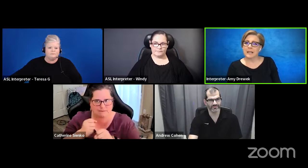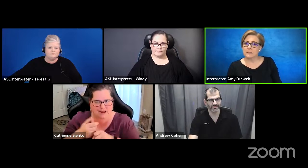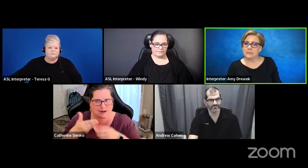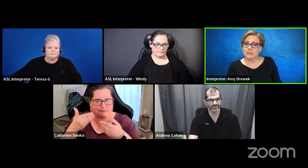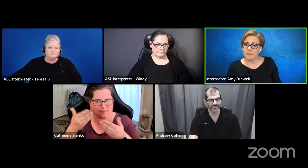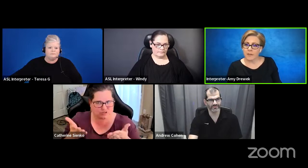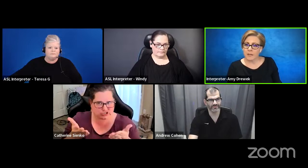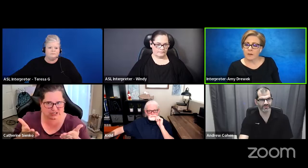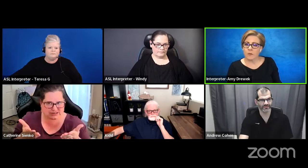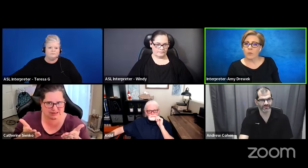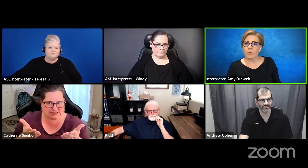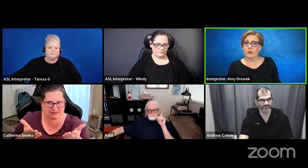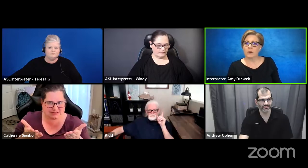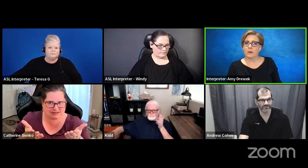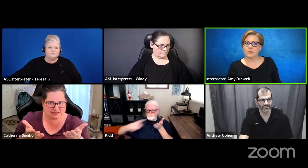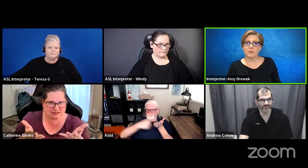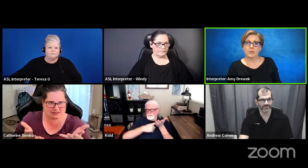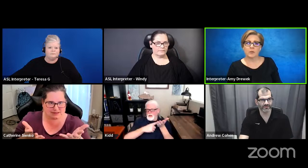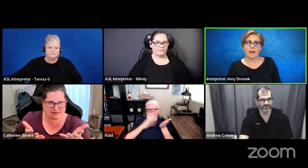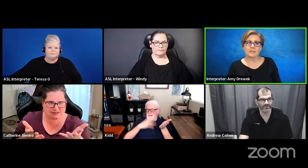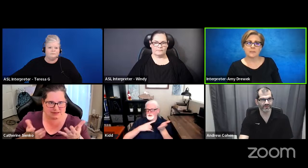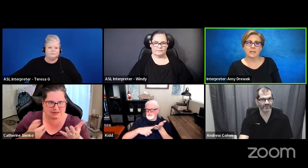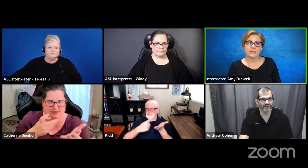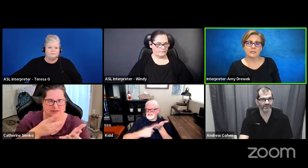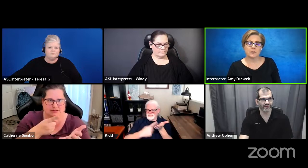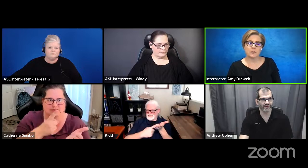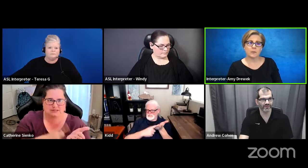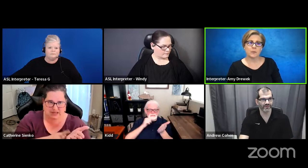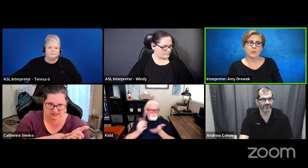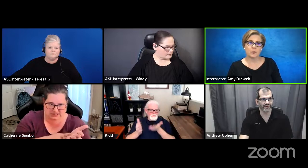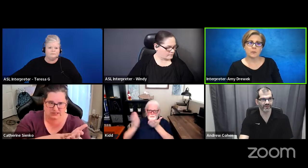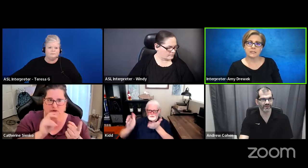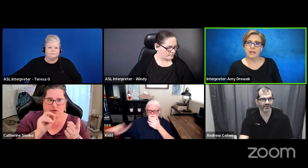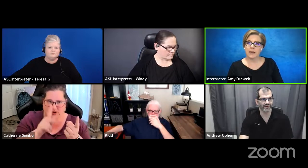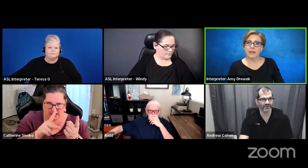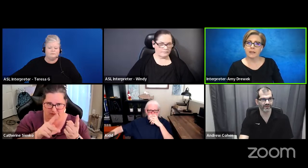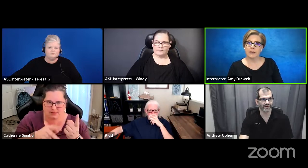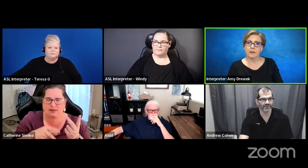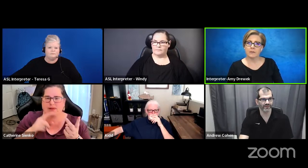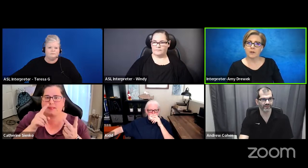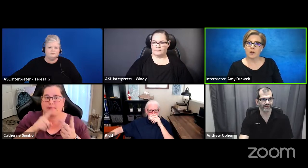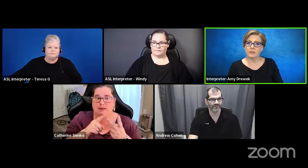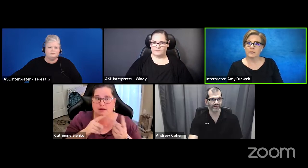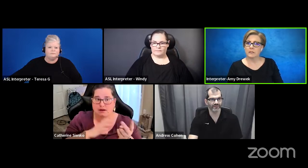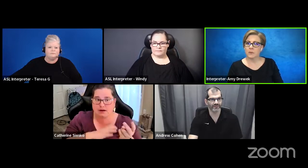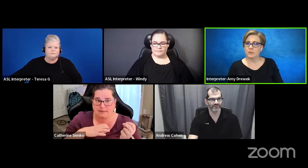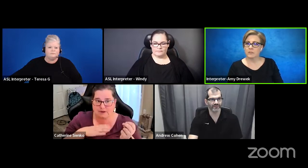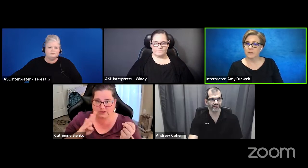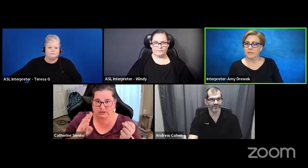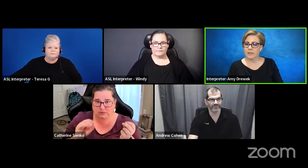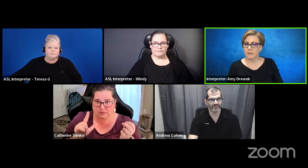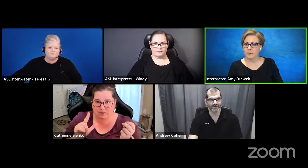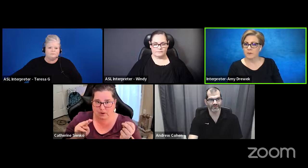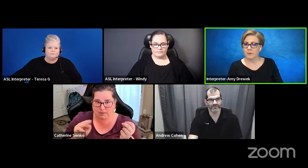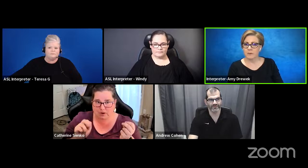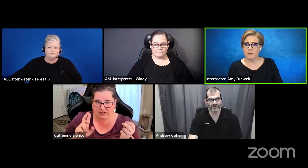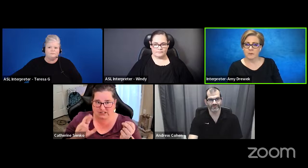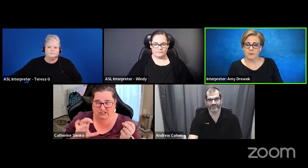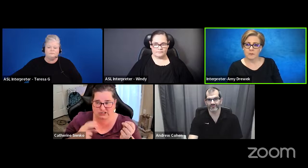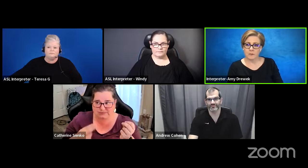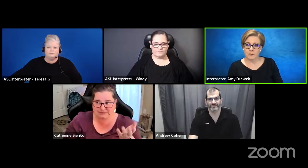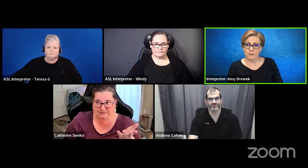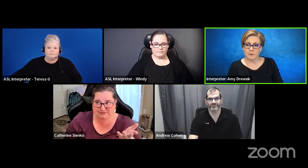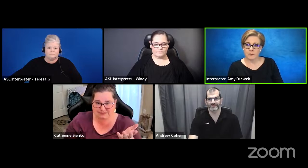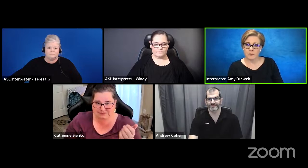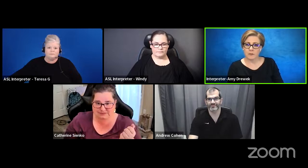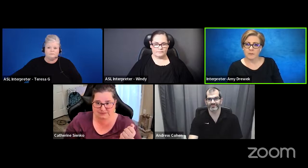do you want to discuss something or do you have something to say in regards to the motions on the table?